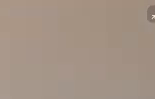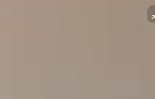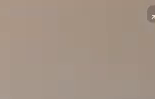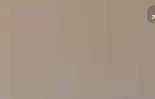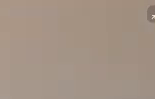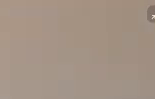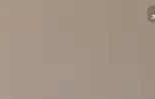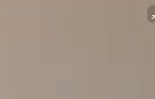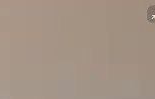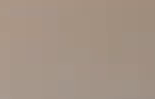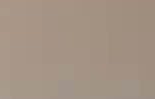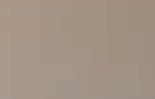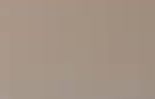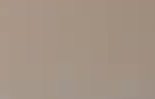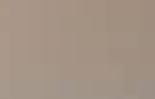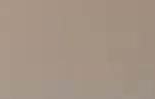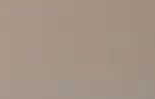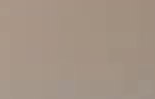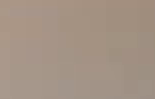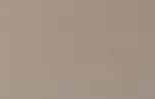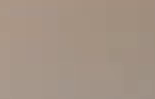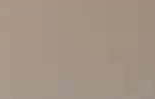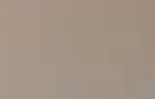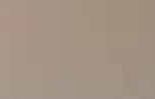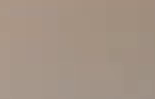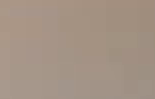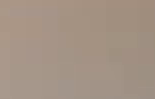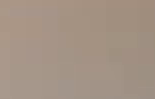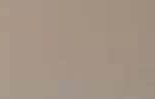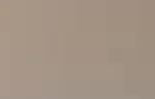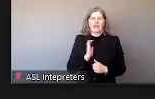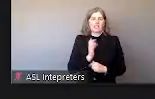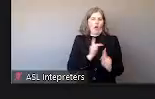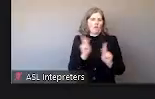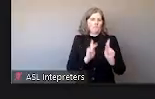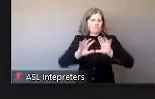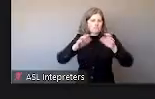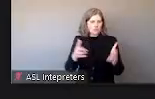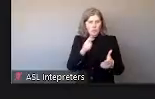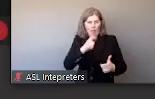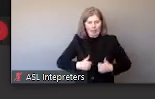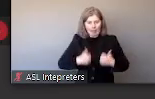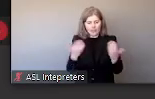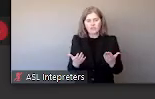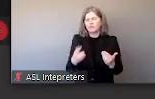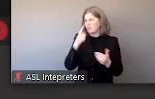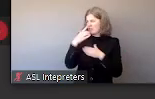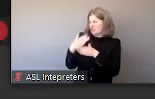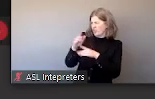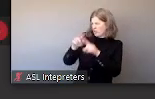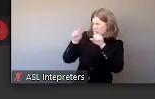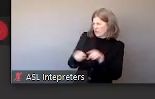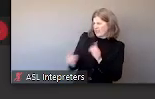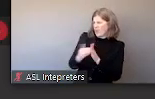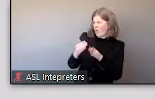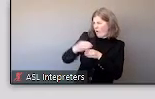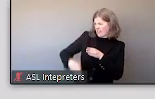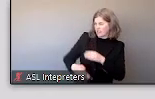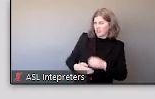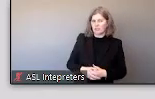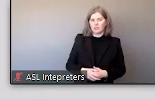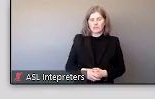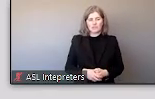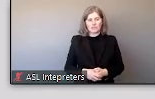of particular interest to us here in New Mexico, as I mentioned, because of our population. And Brianna, why don't you share your screen again and we'll finish up here.